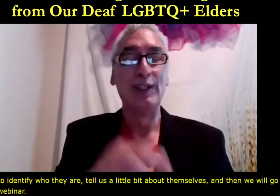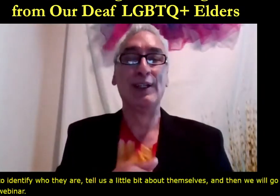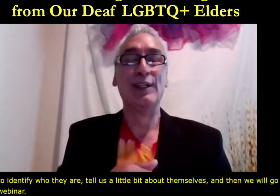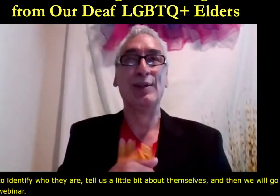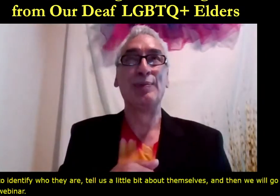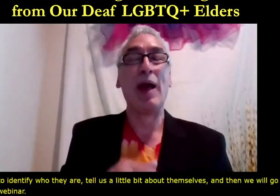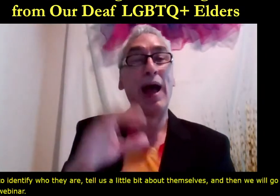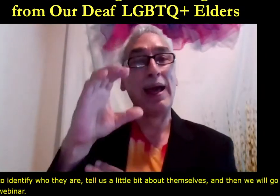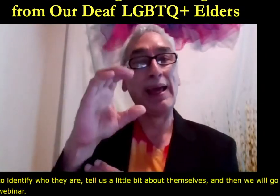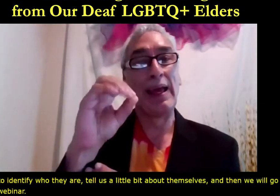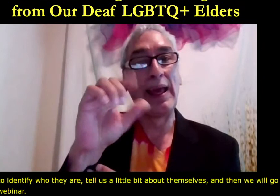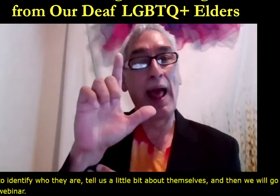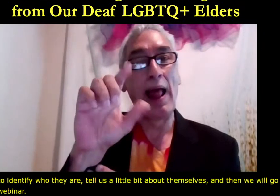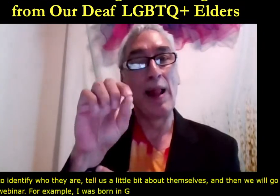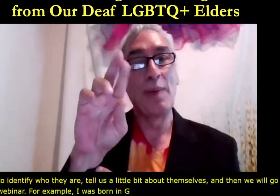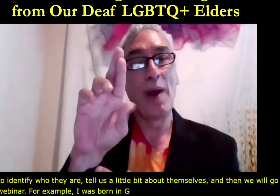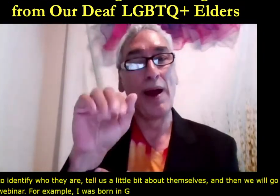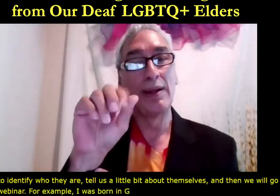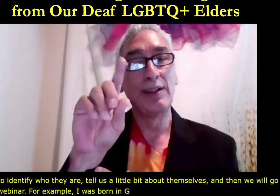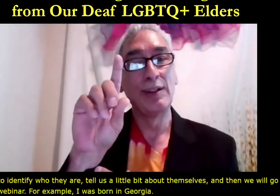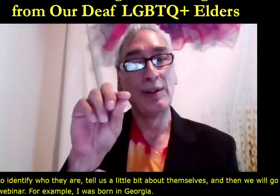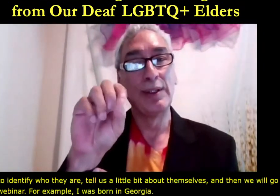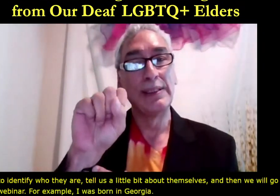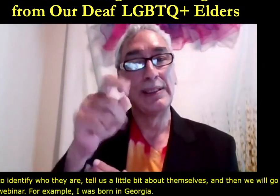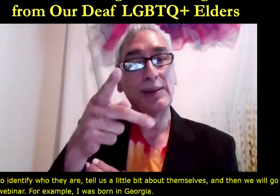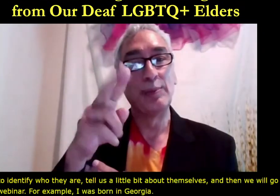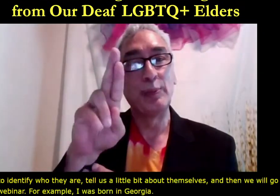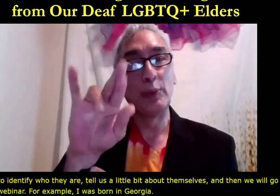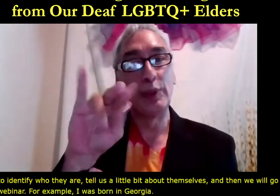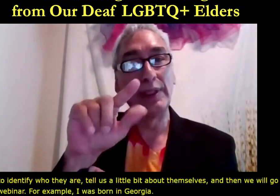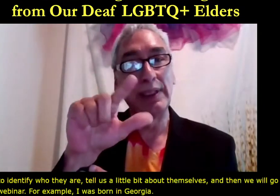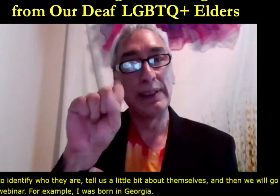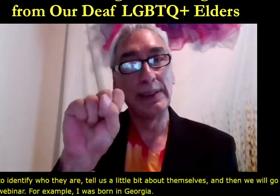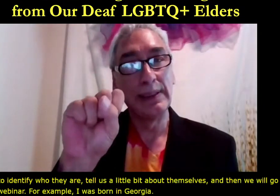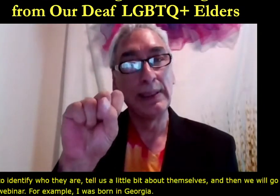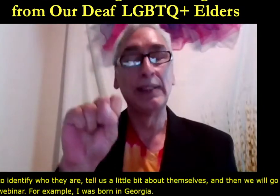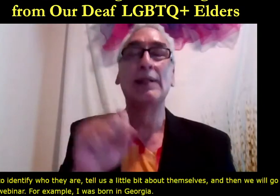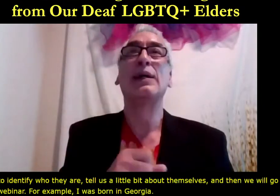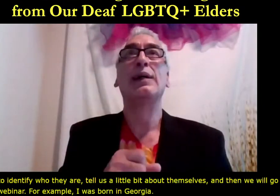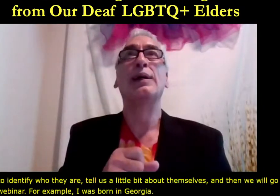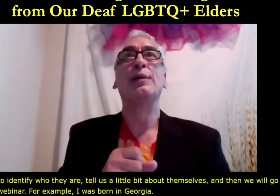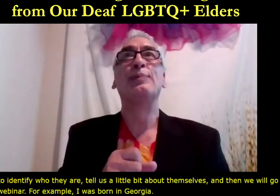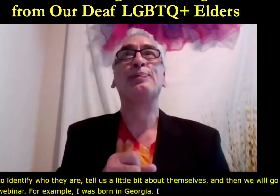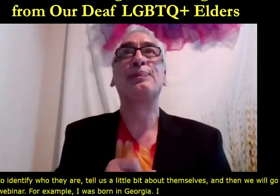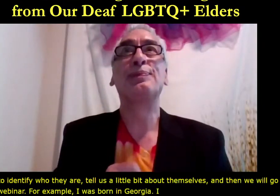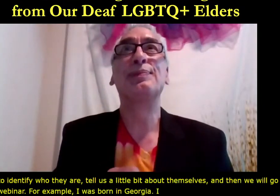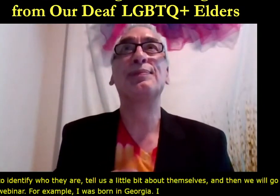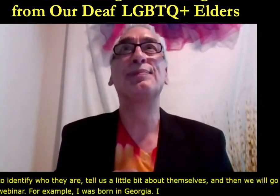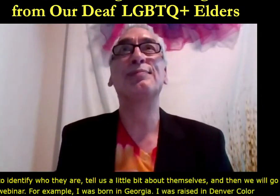i was raised in denver denver colorado in colorado springs area